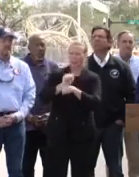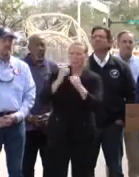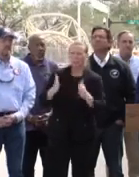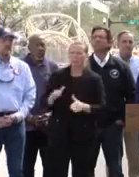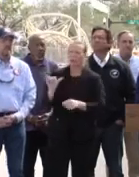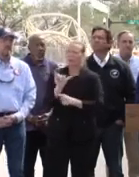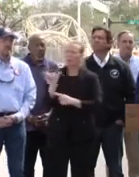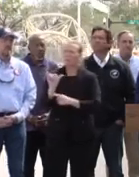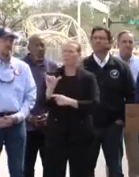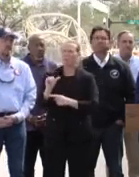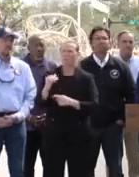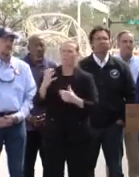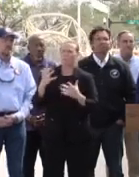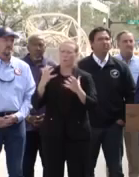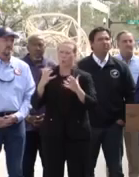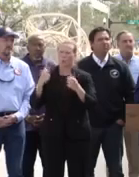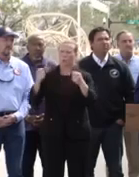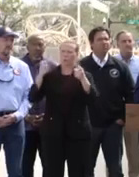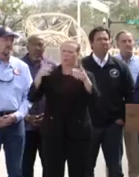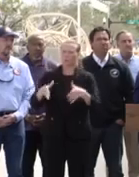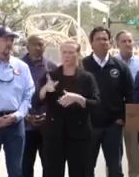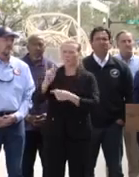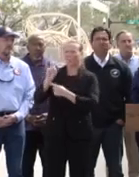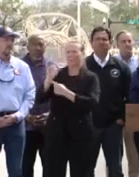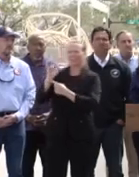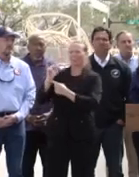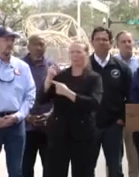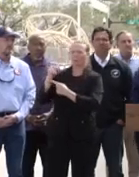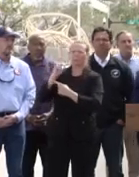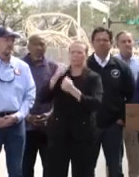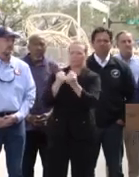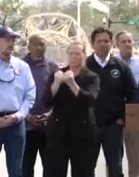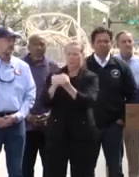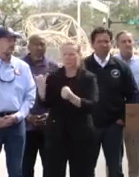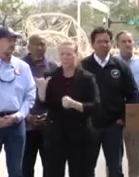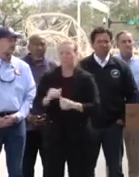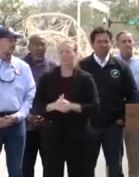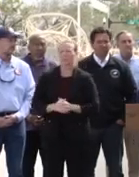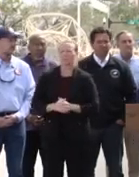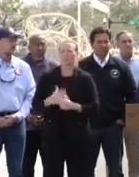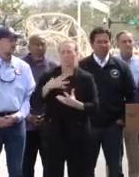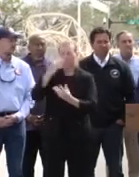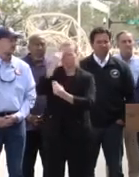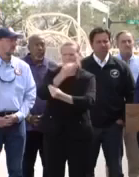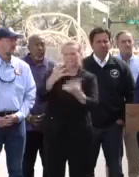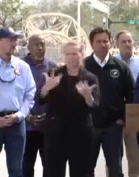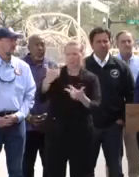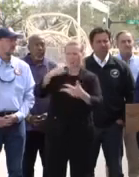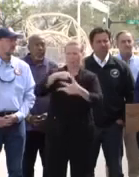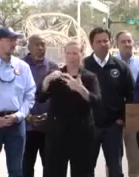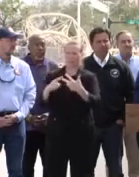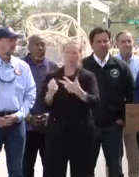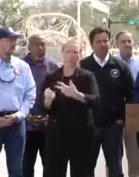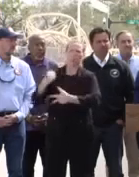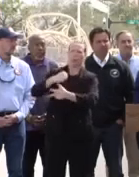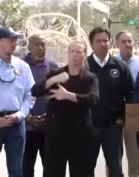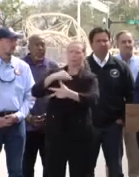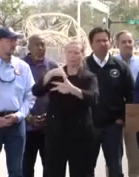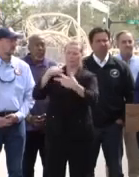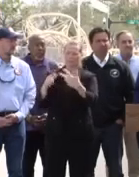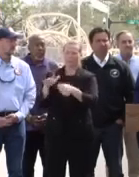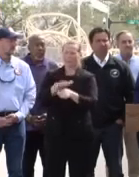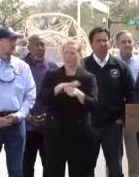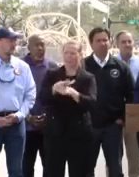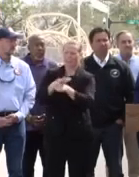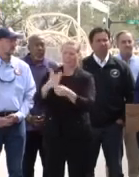to Director Guthrie for his support as well. I want to give an update on three primary areas. One, where we stand